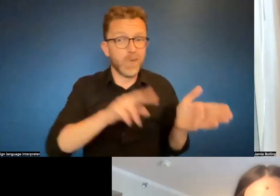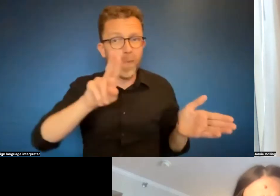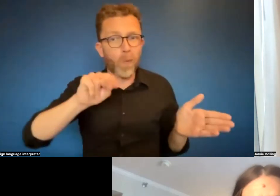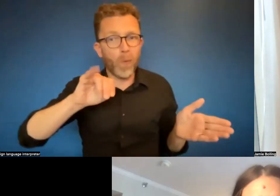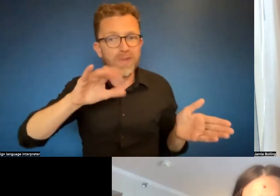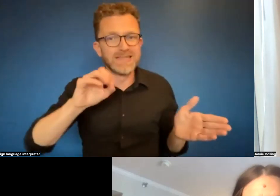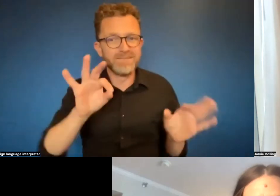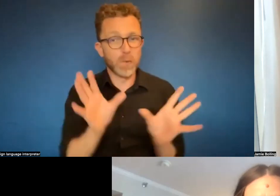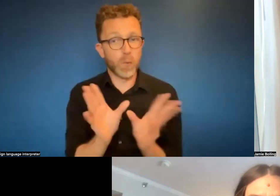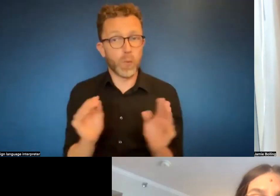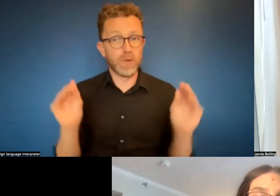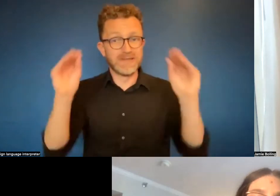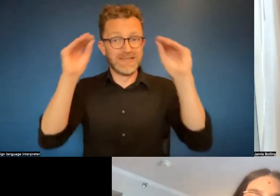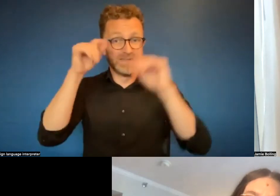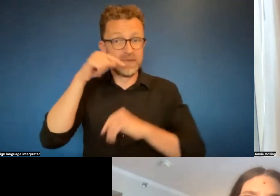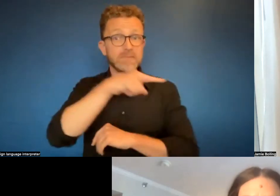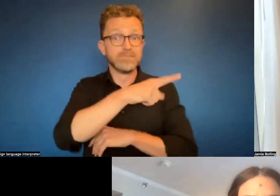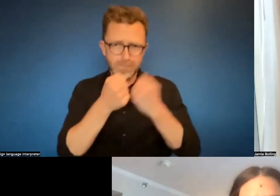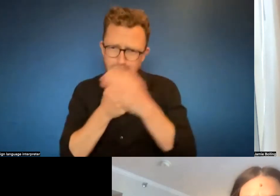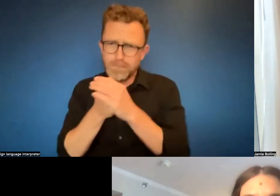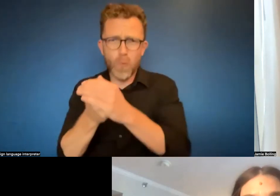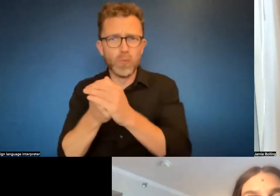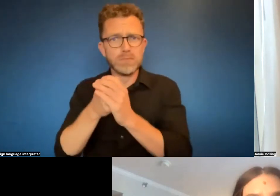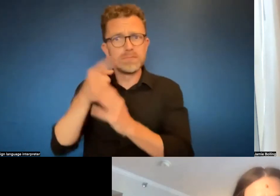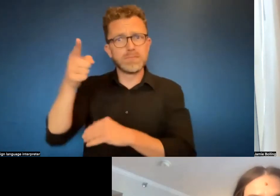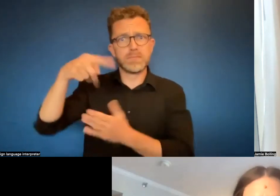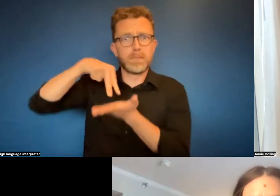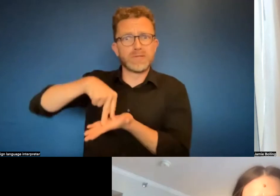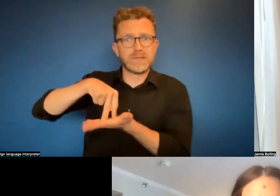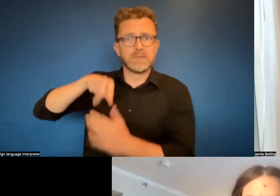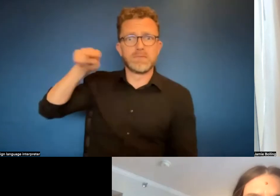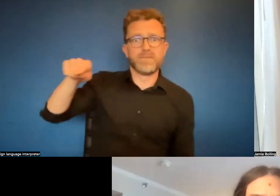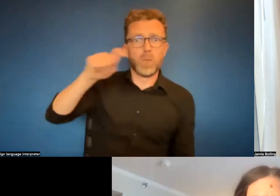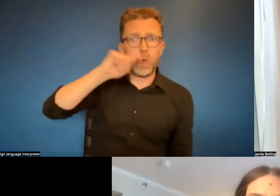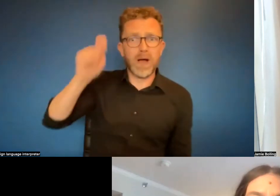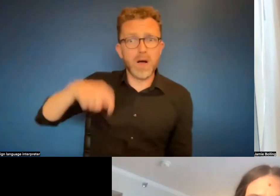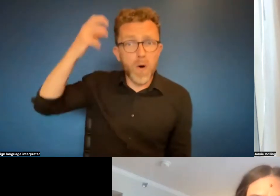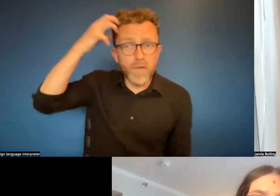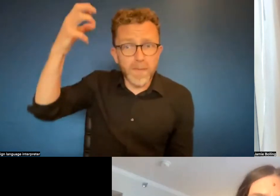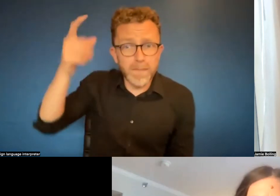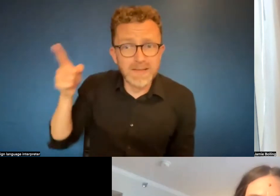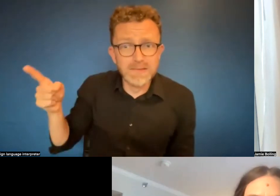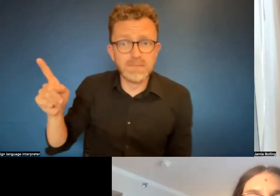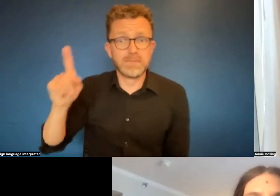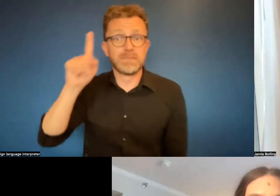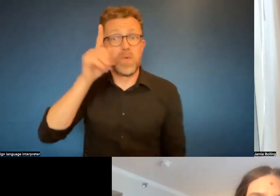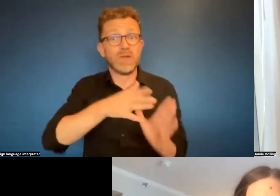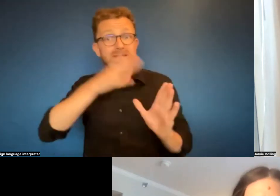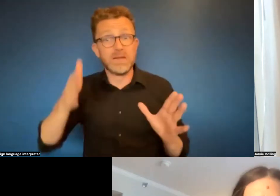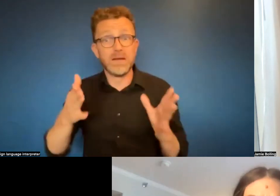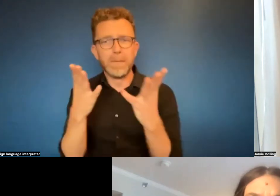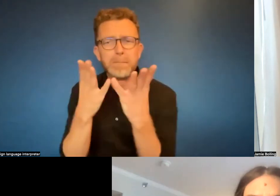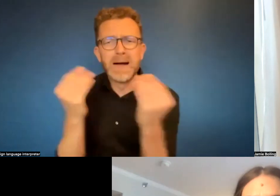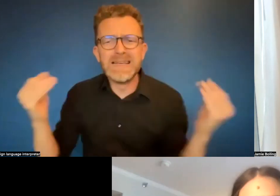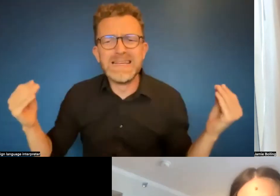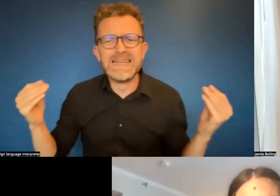than in institutions. So there is sort of a going back and forth. I mean, UNICEF is trying to convince